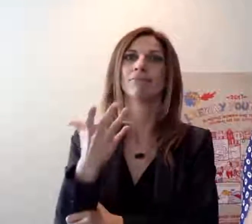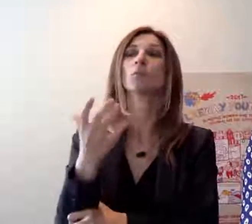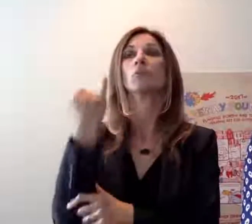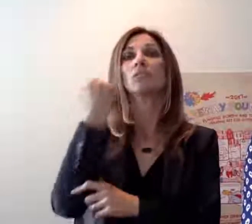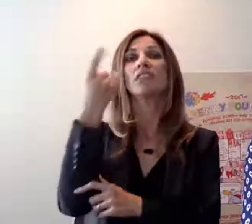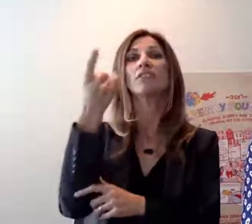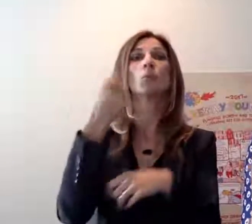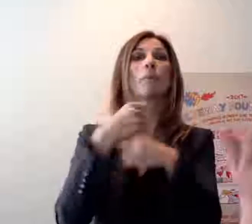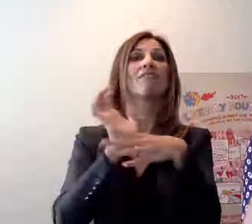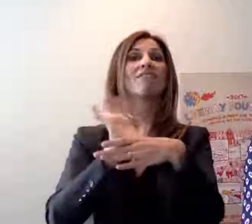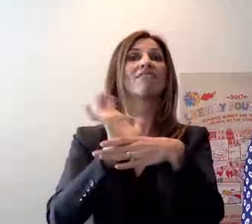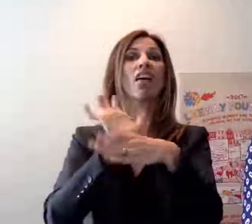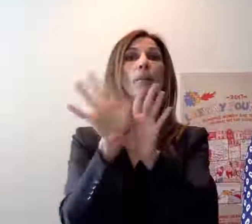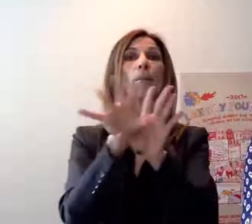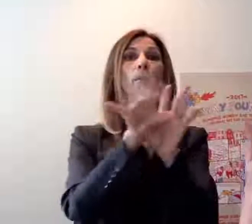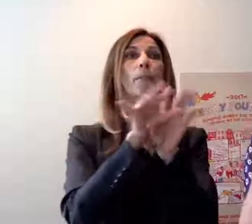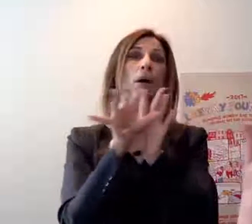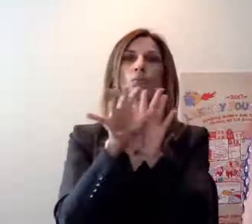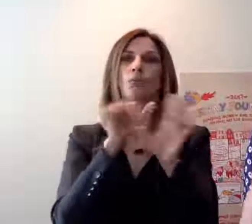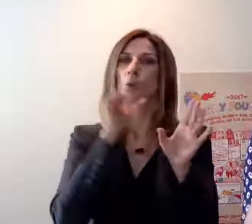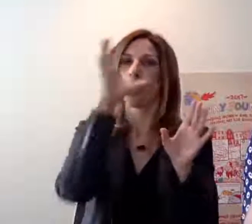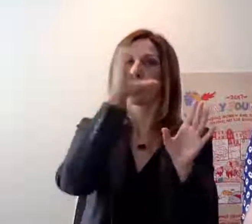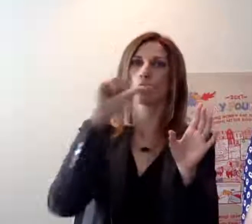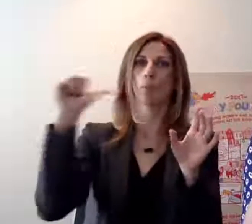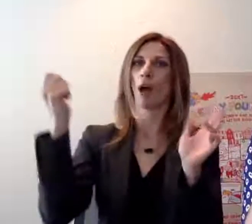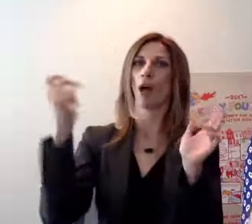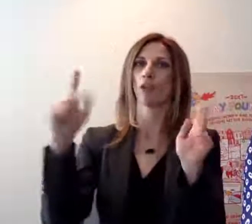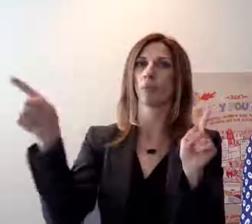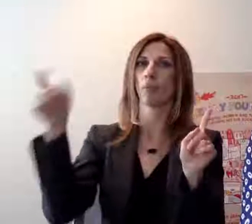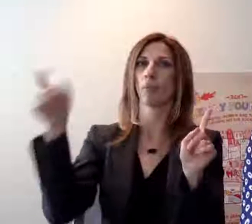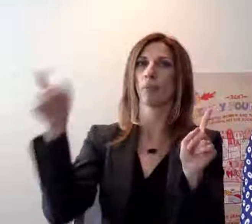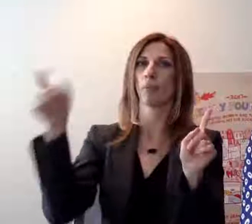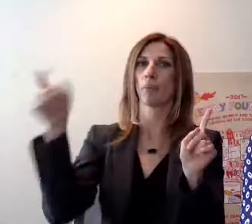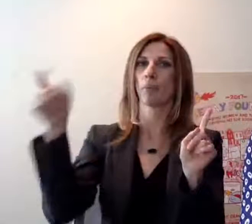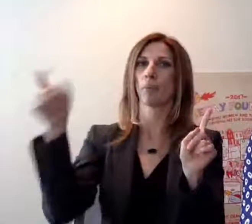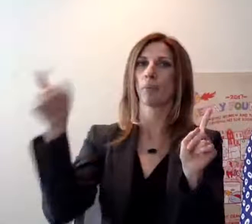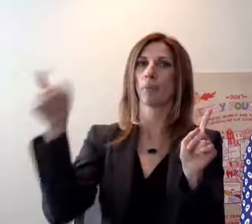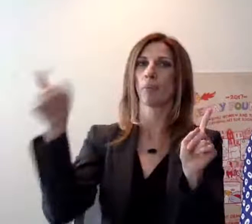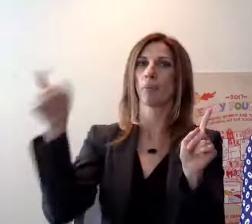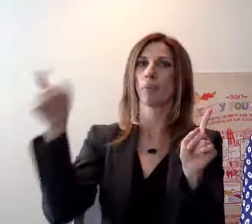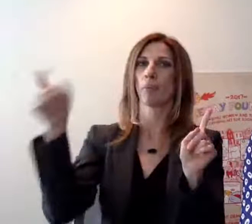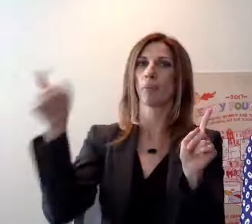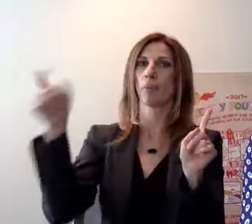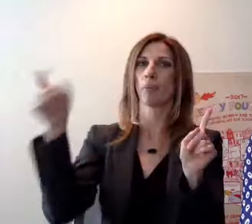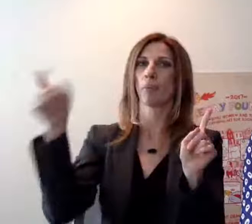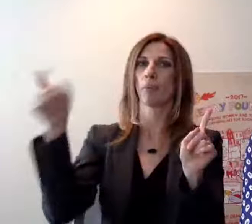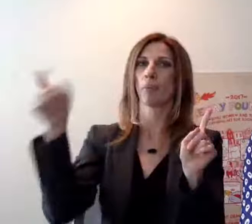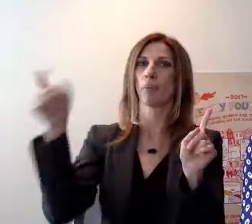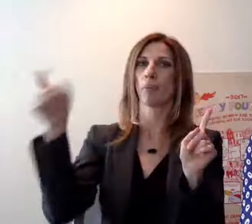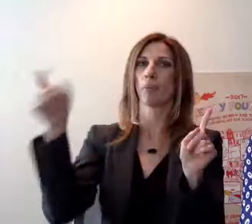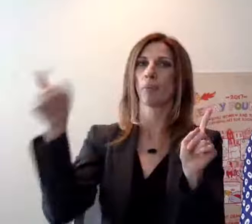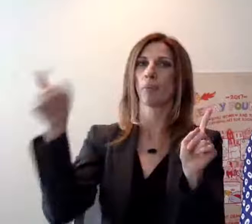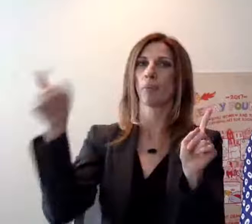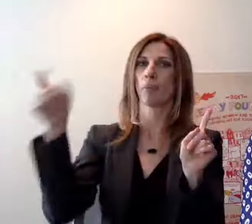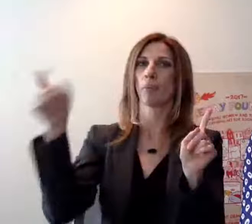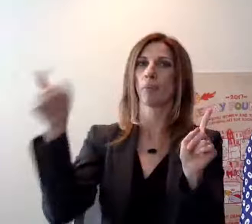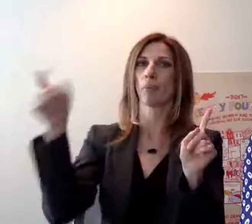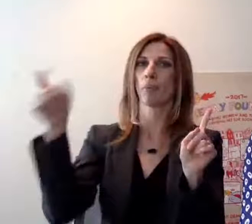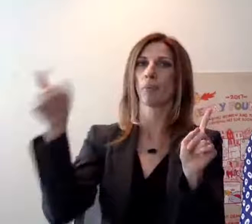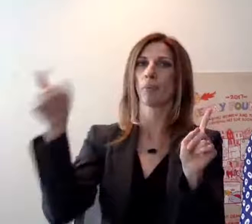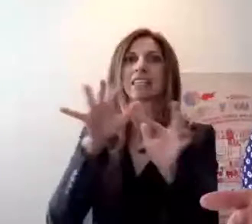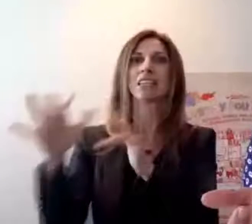a filmmaker, don't assume that other folks understand what it takes, for example, to digitally transfer footage,